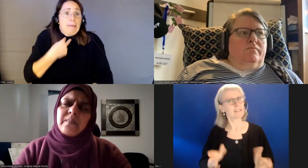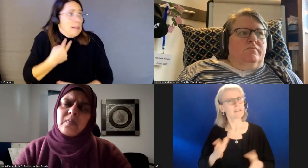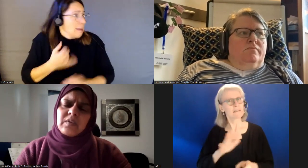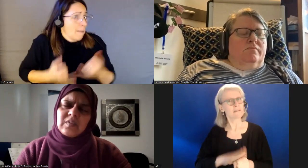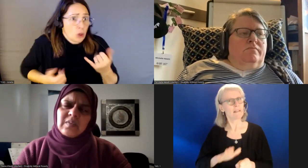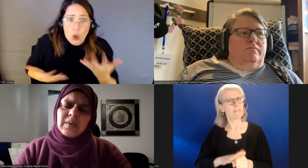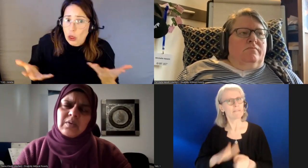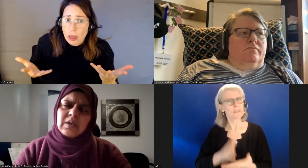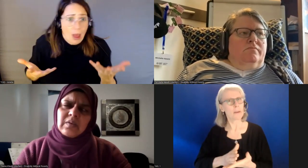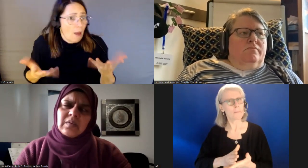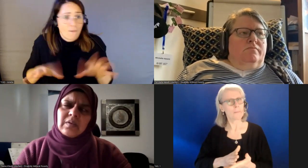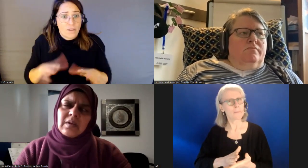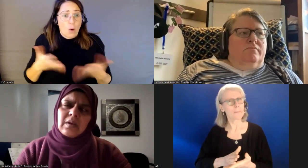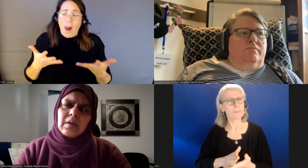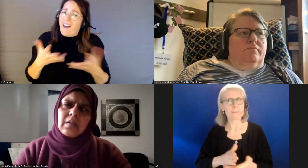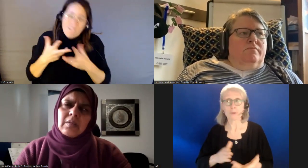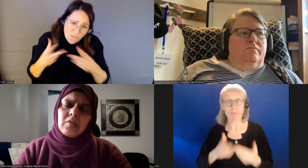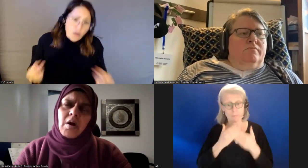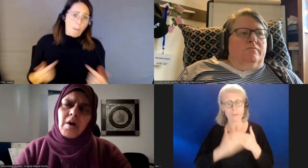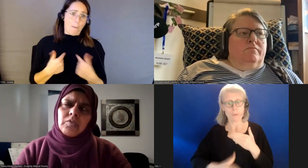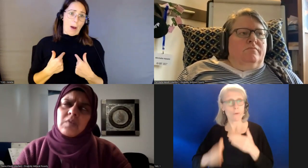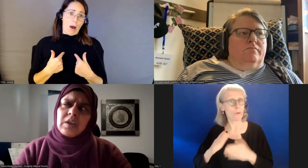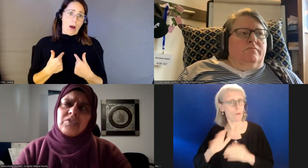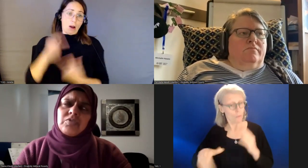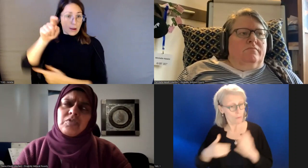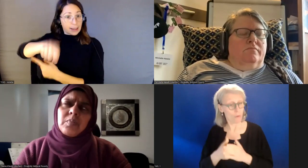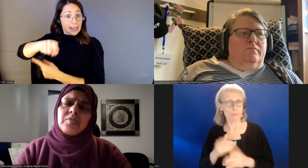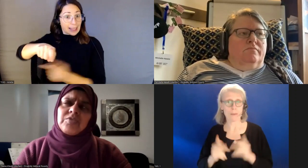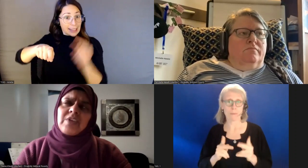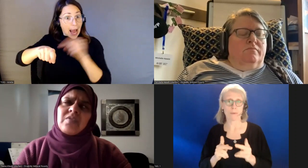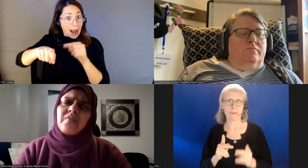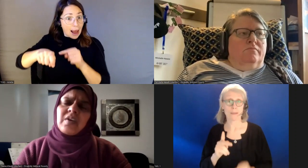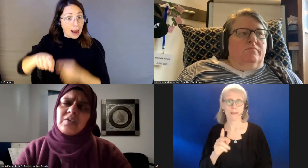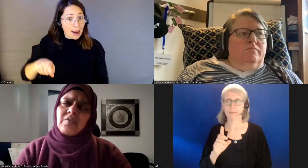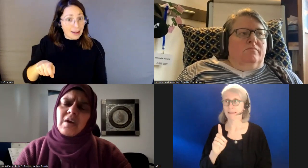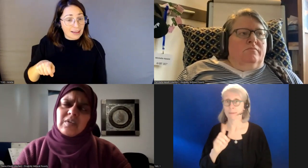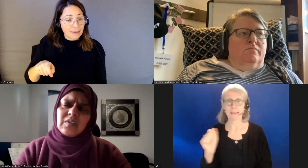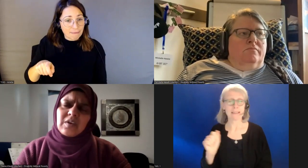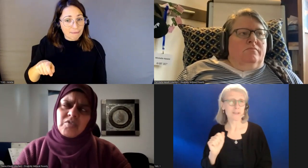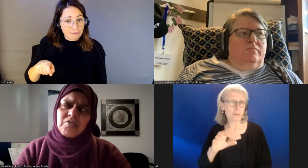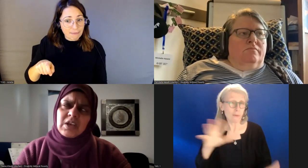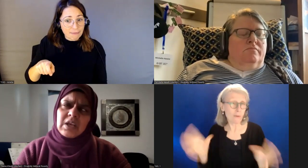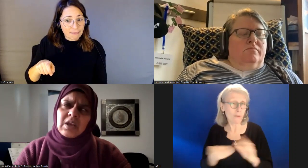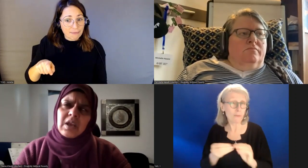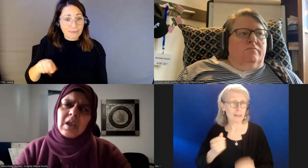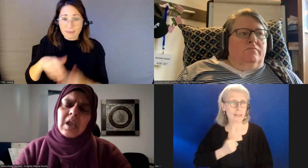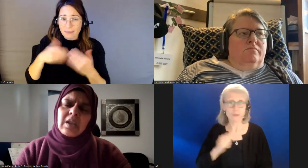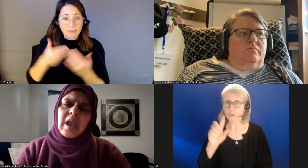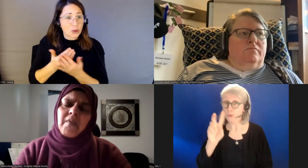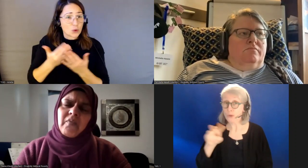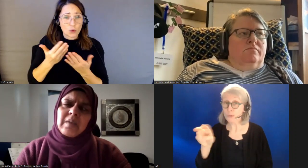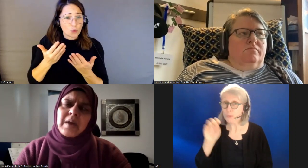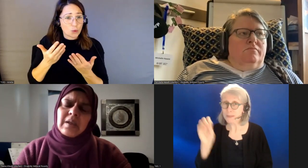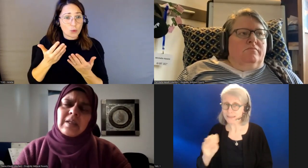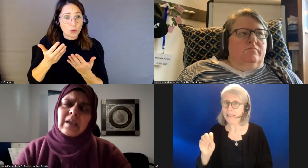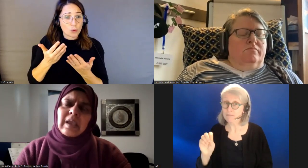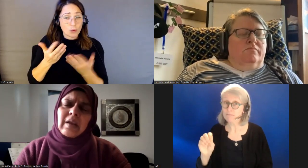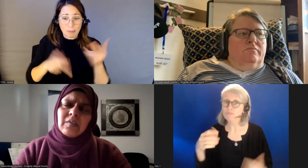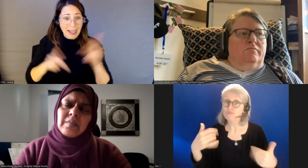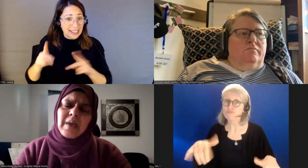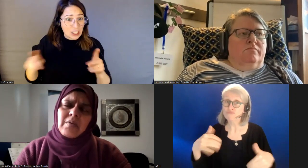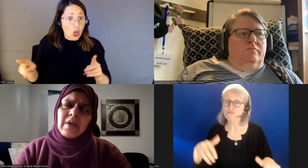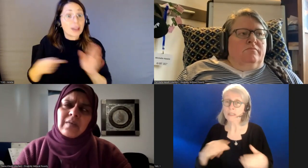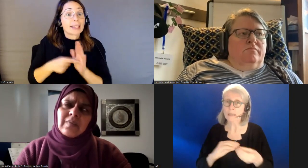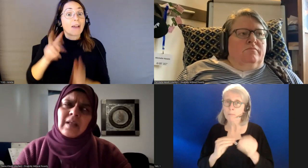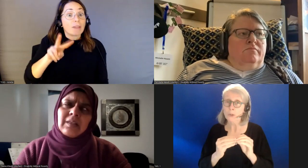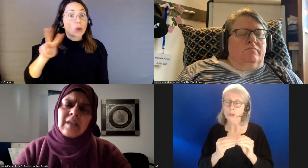all people with disabilities, all 22% of us across this country, and everybody that